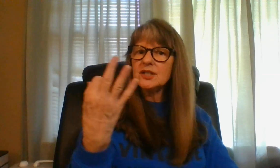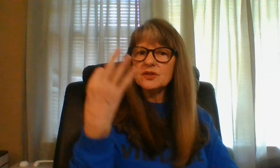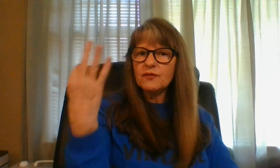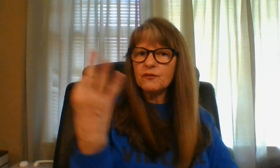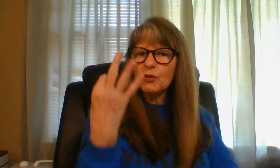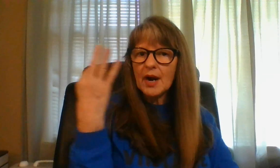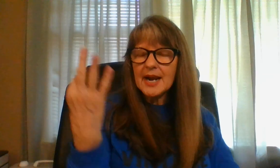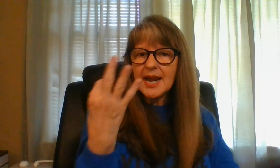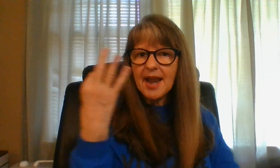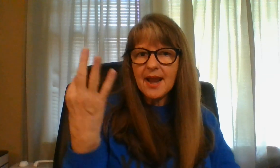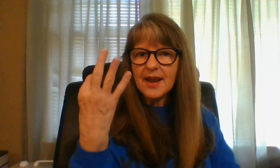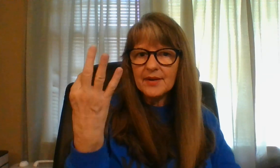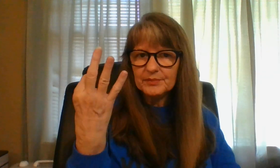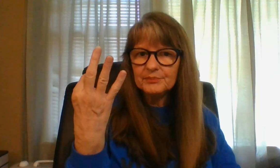last Friday.